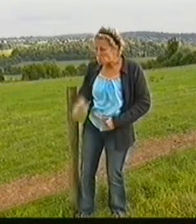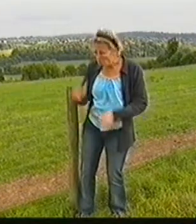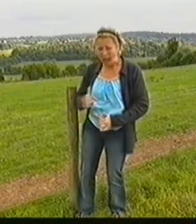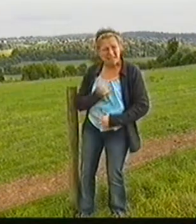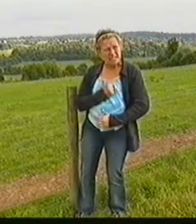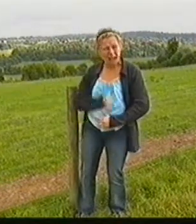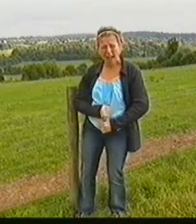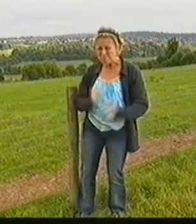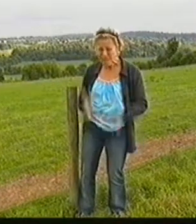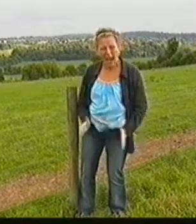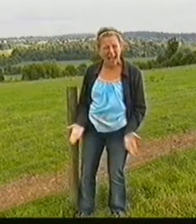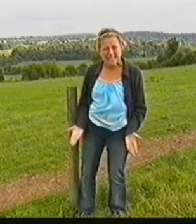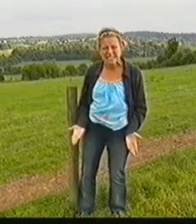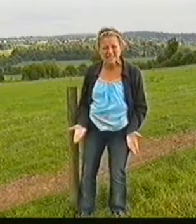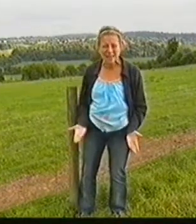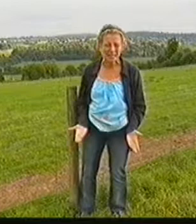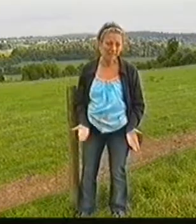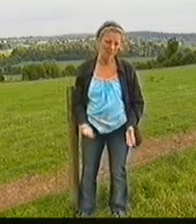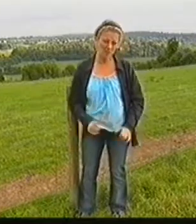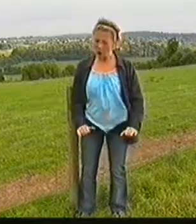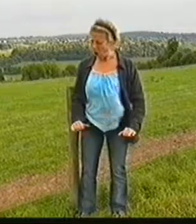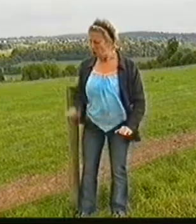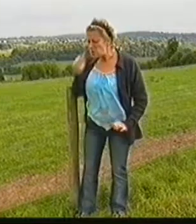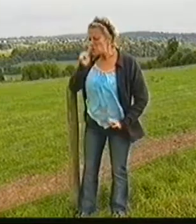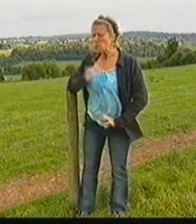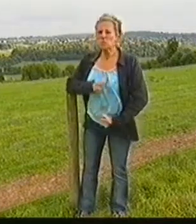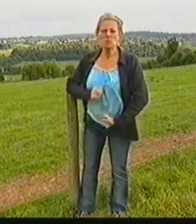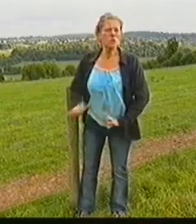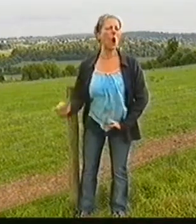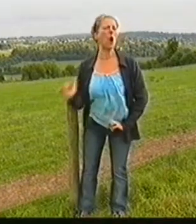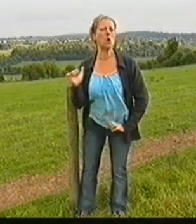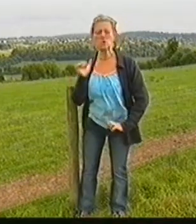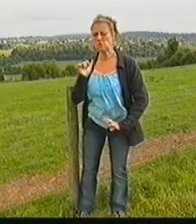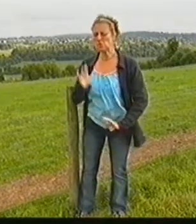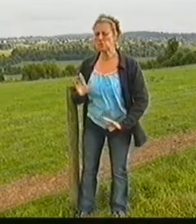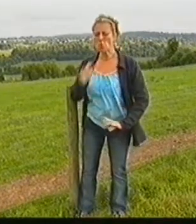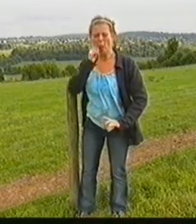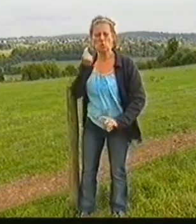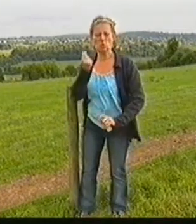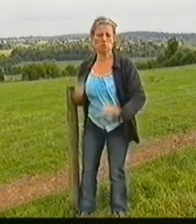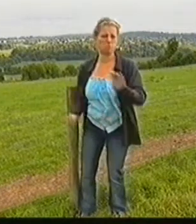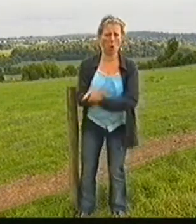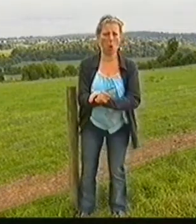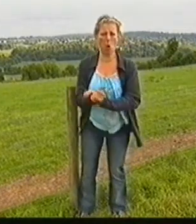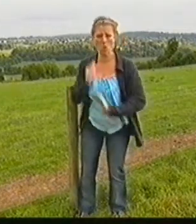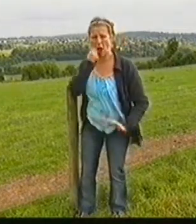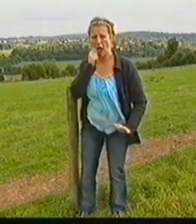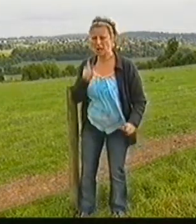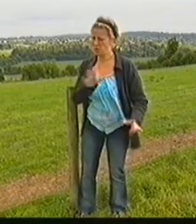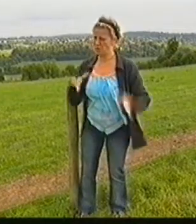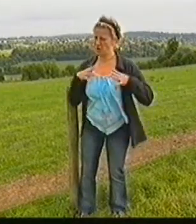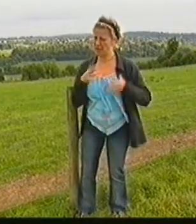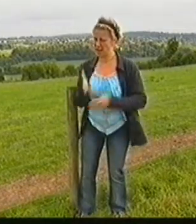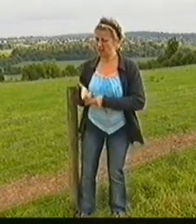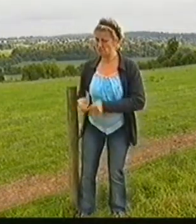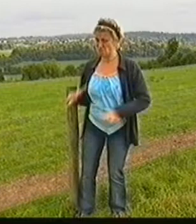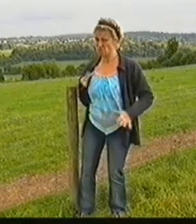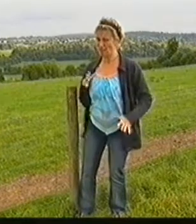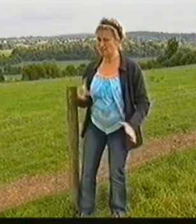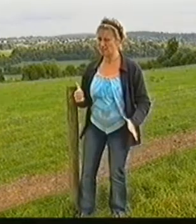be famished," Bunce said. "That's right," Bean said. "He'll be making a dash for it any